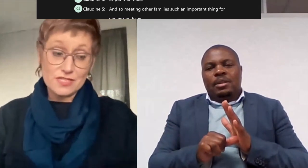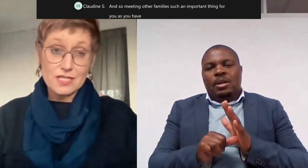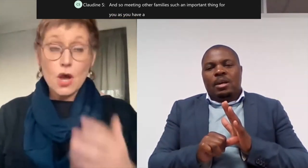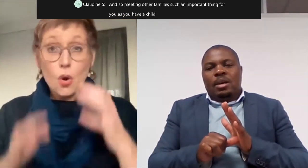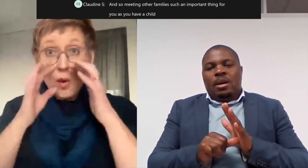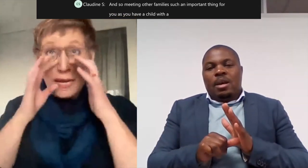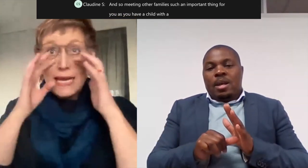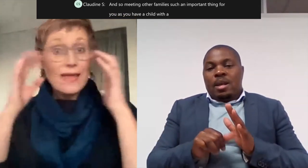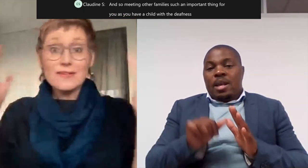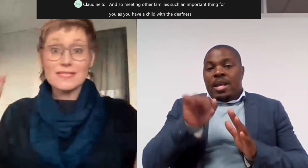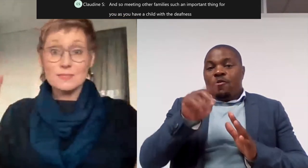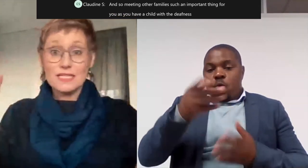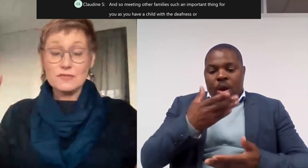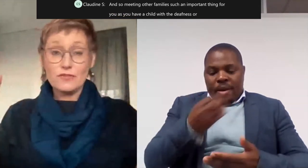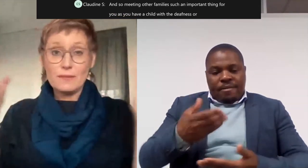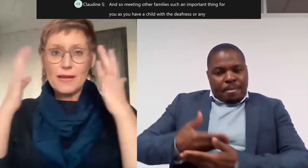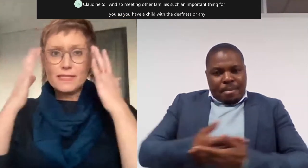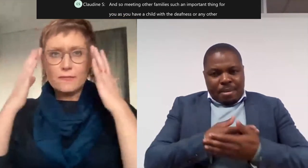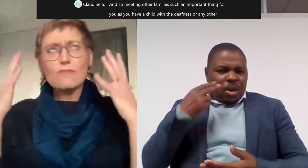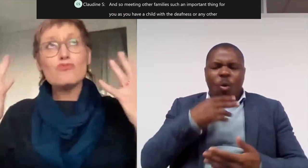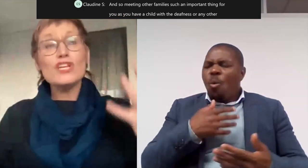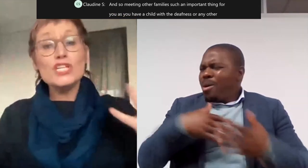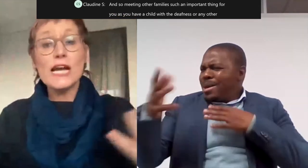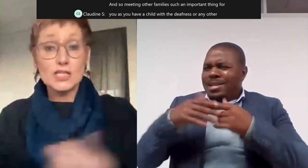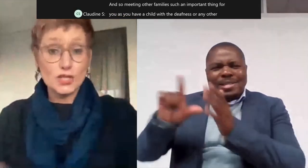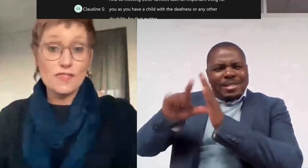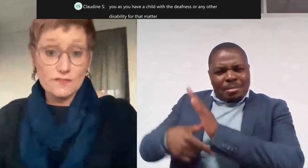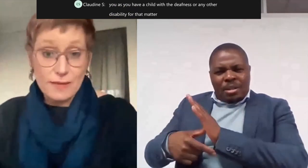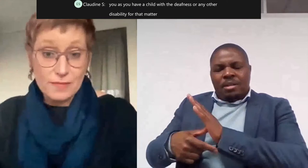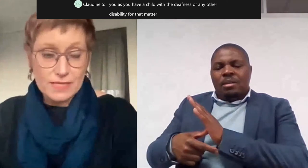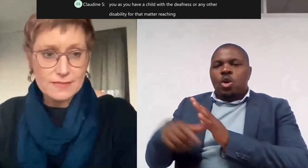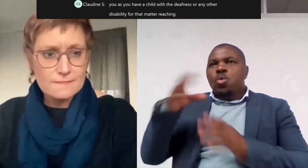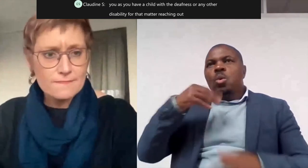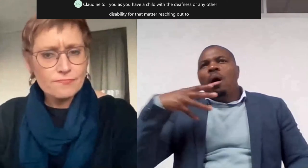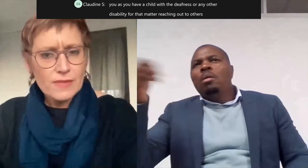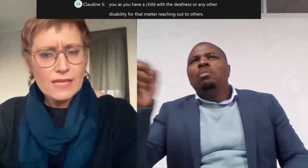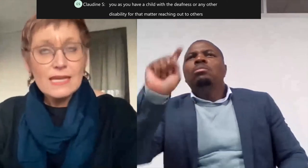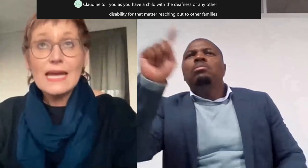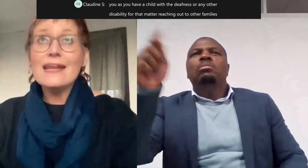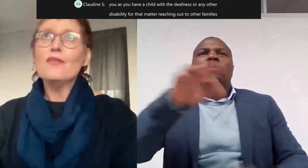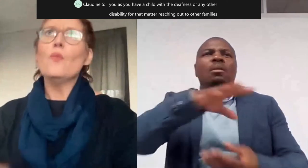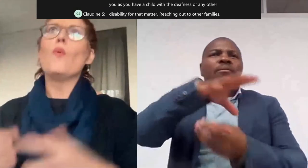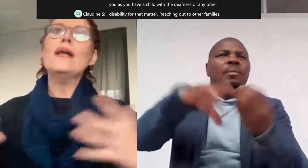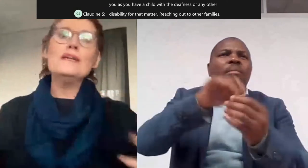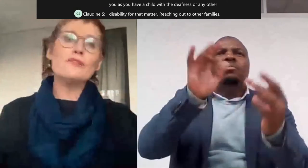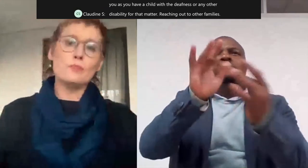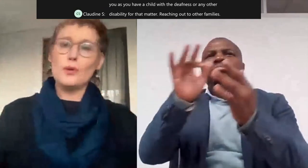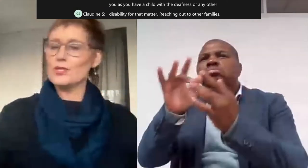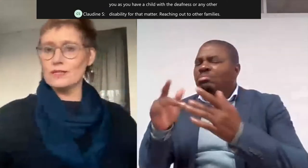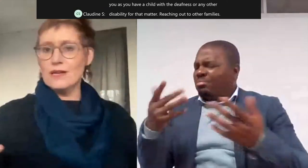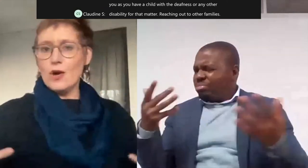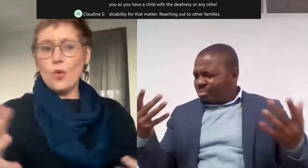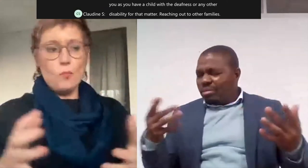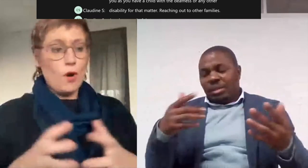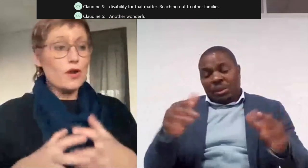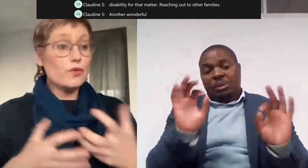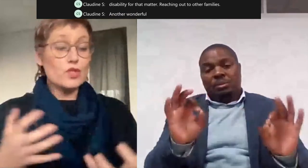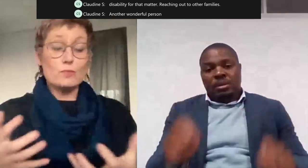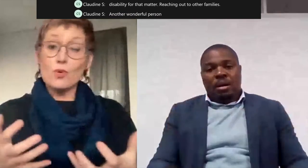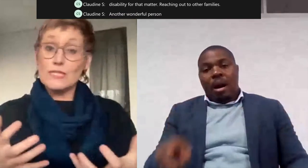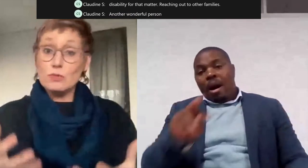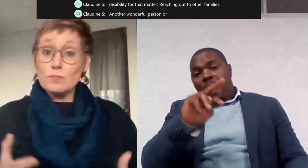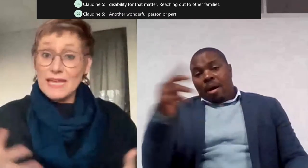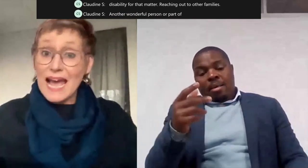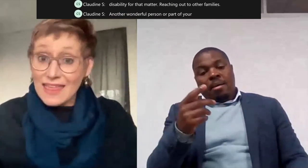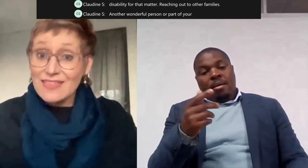child with a deafness or any other disability for that matter, reaching out to other families. Another wonderful person or